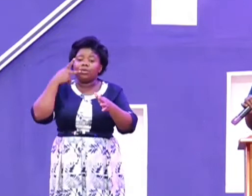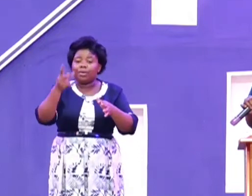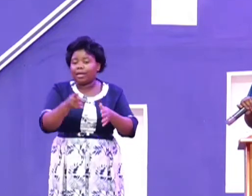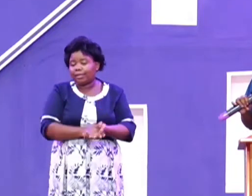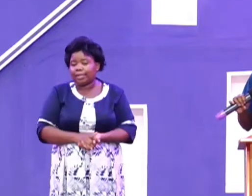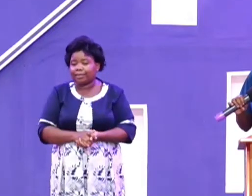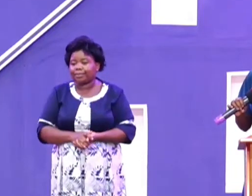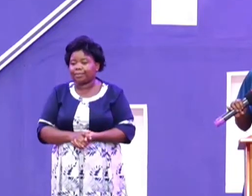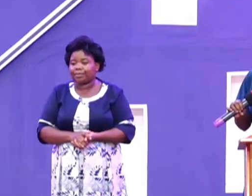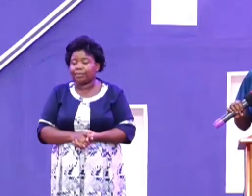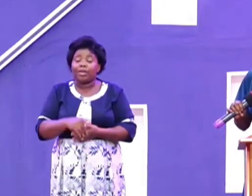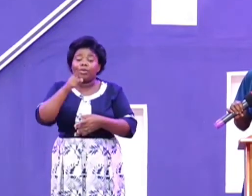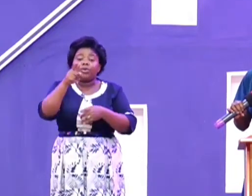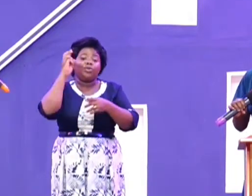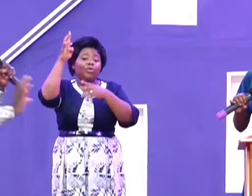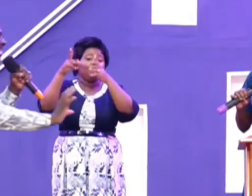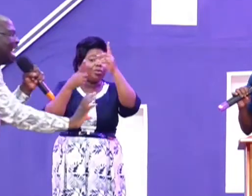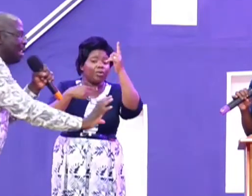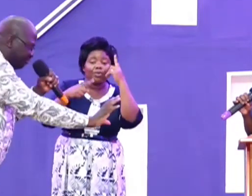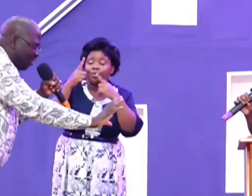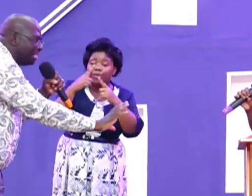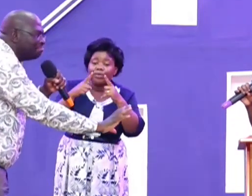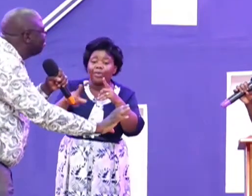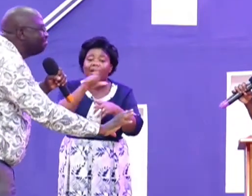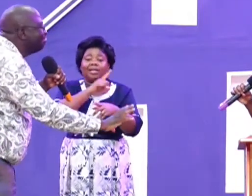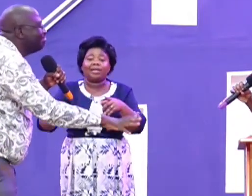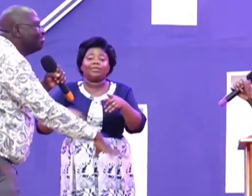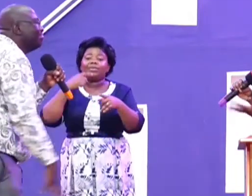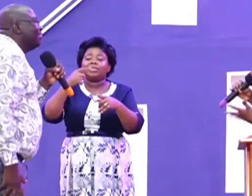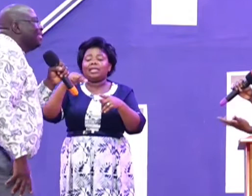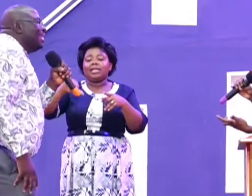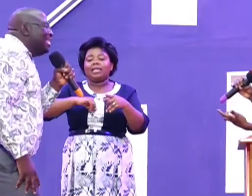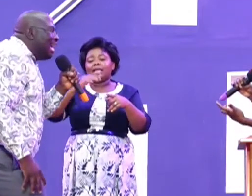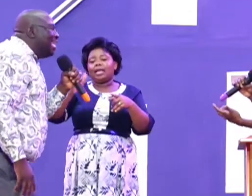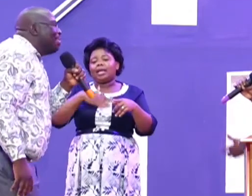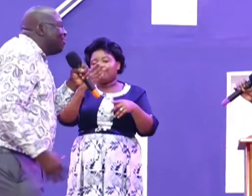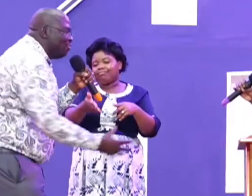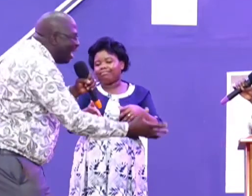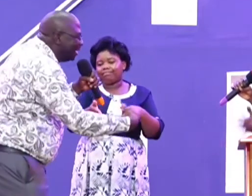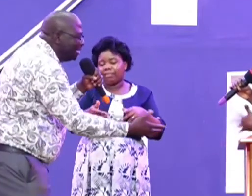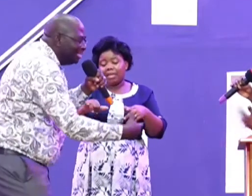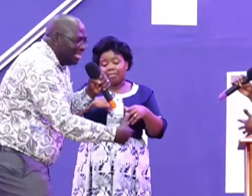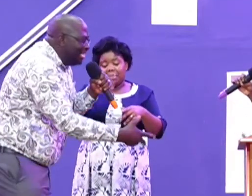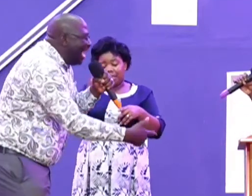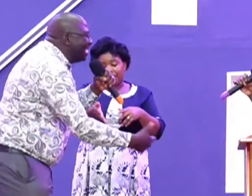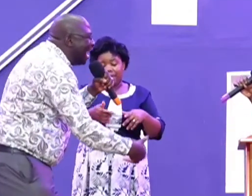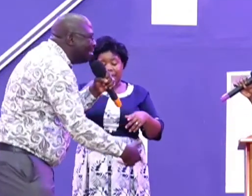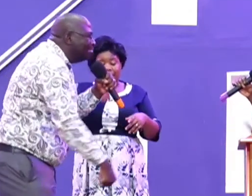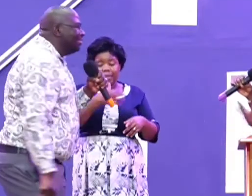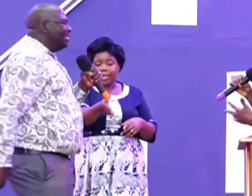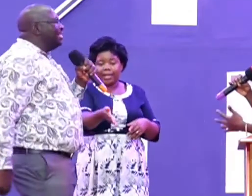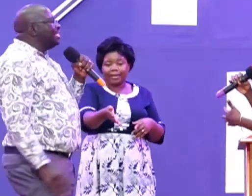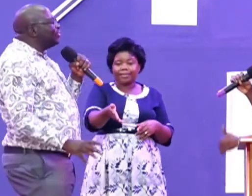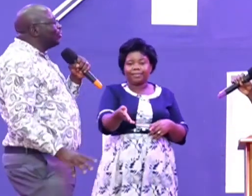only. You shall cry and you say, here I am, Afua. Here I am, Afua. Here I